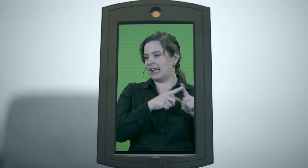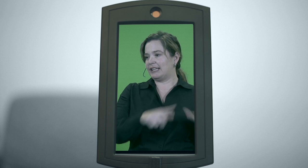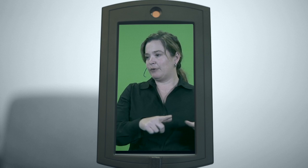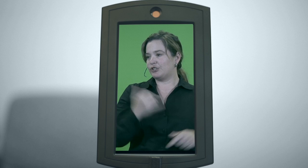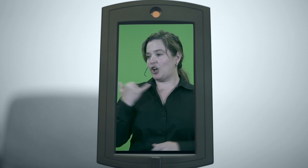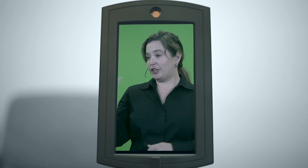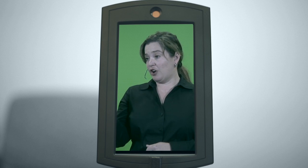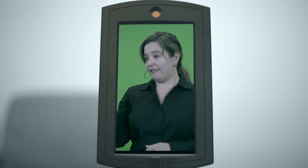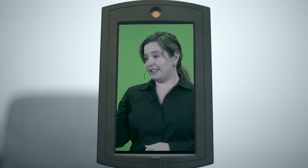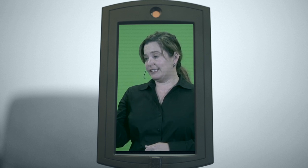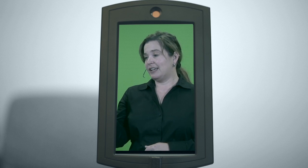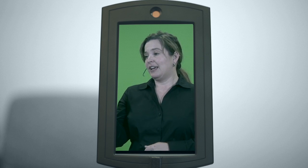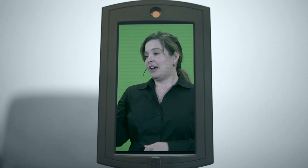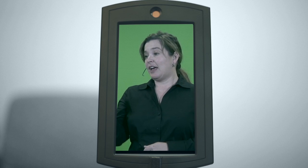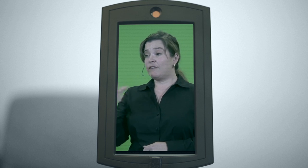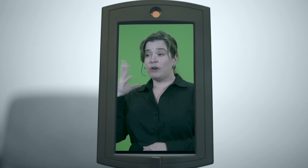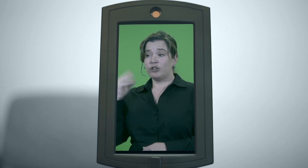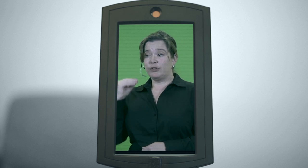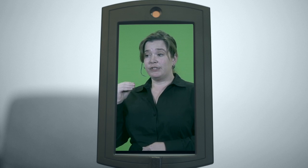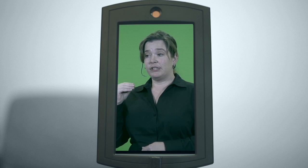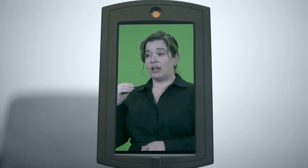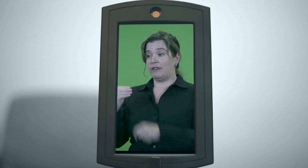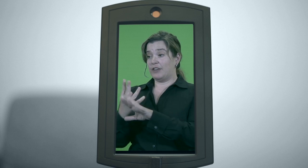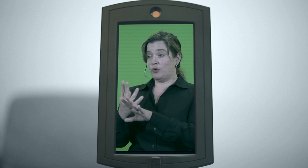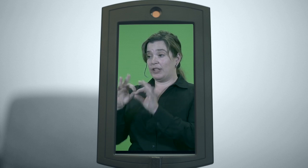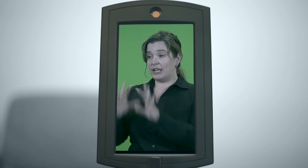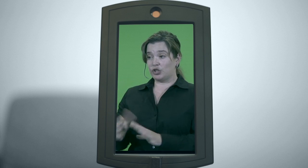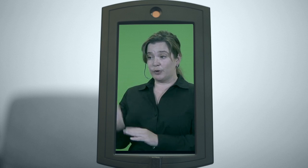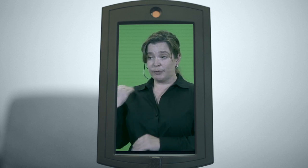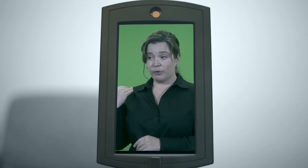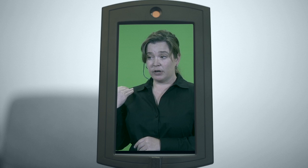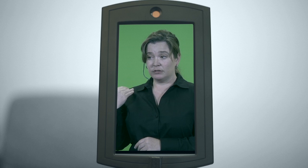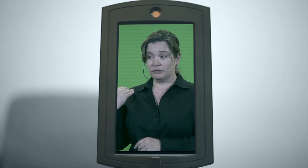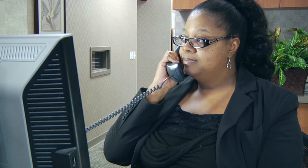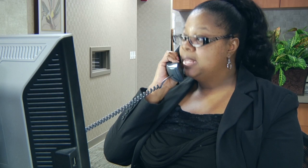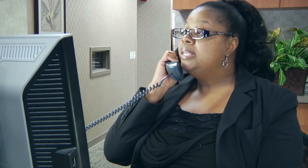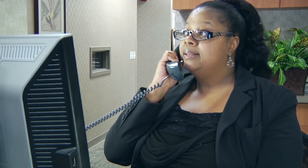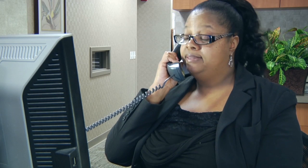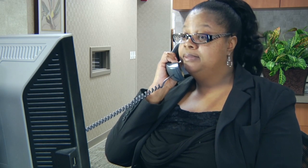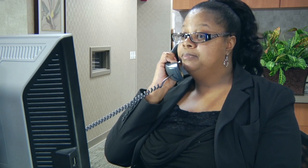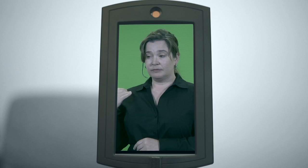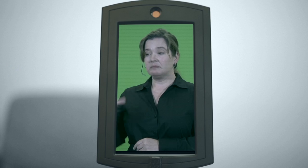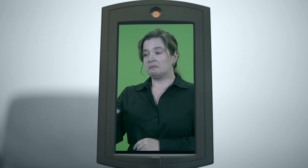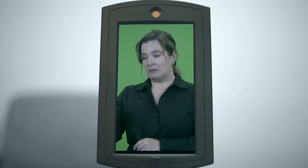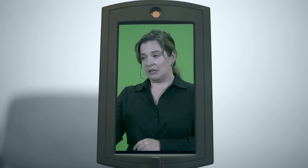using sign language calling your office. Have you ever used a Video Relay Interpreter before? Yes.